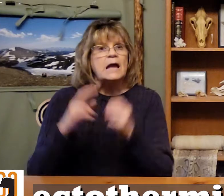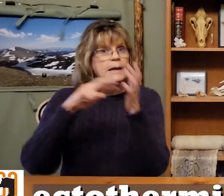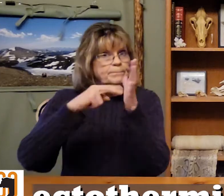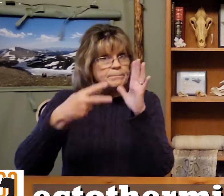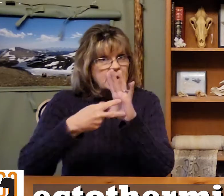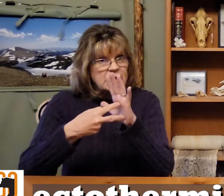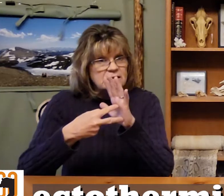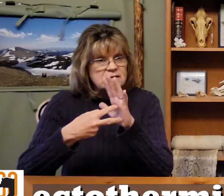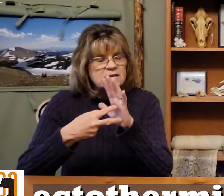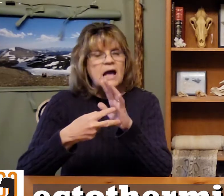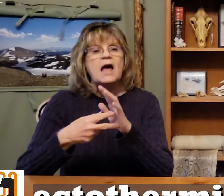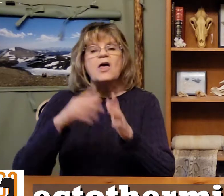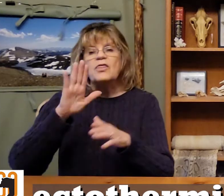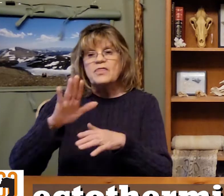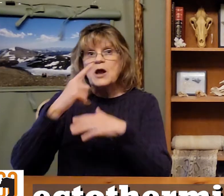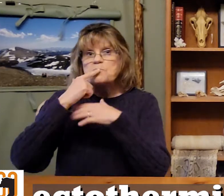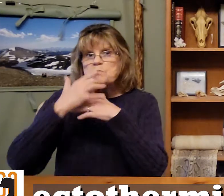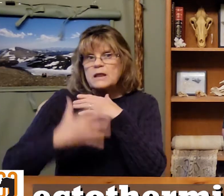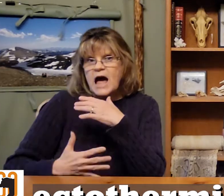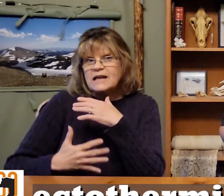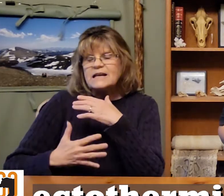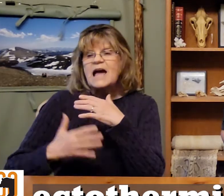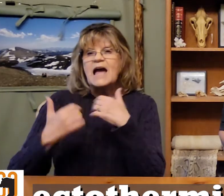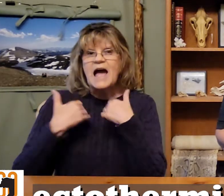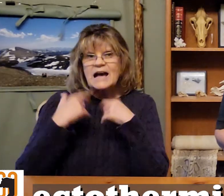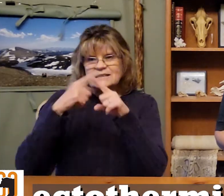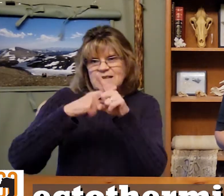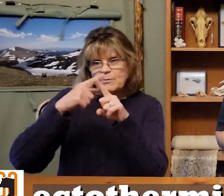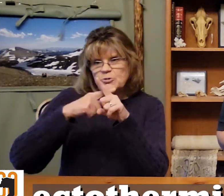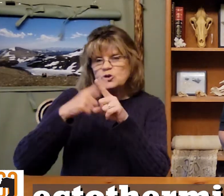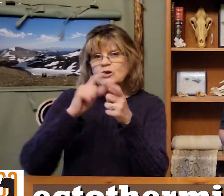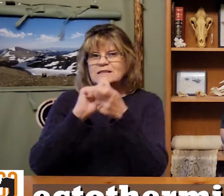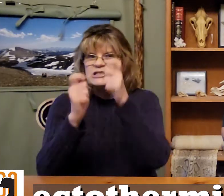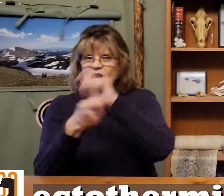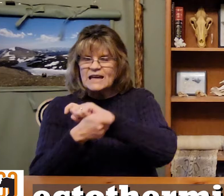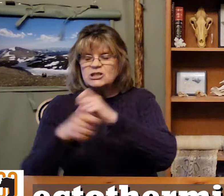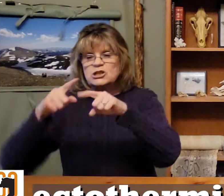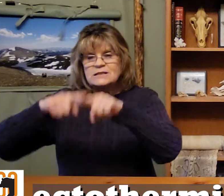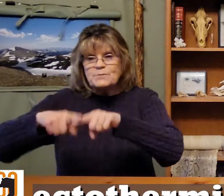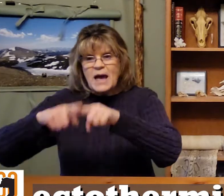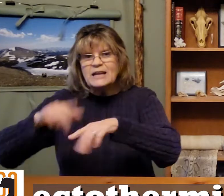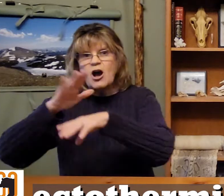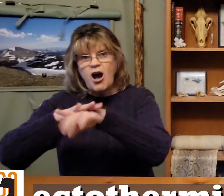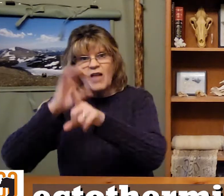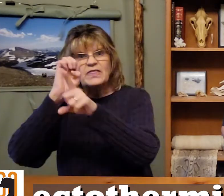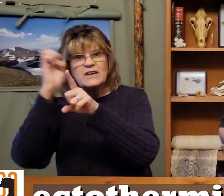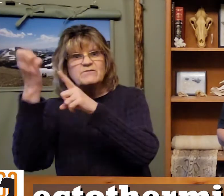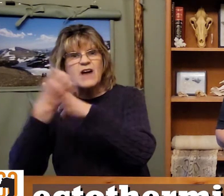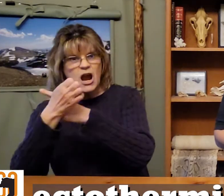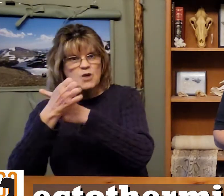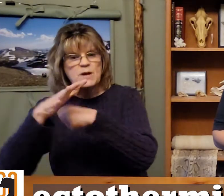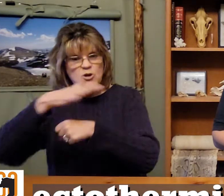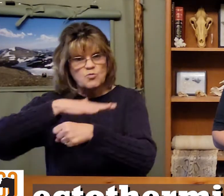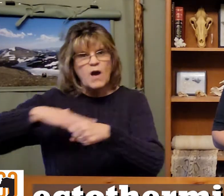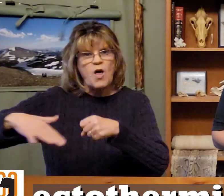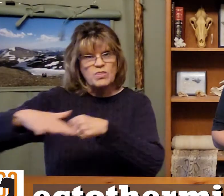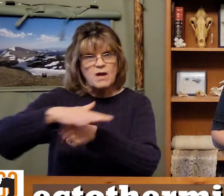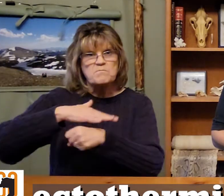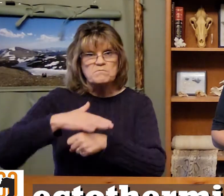This means that their blood temperature changes depending on the environment around them.